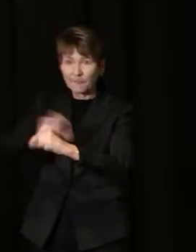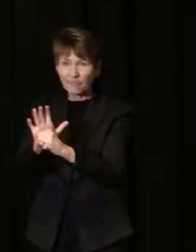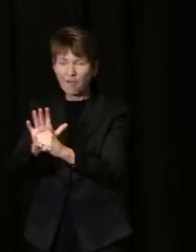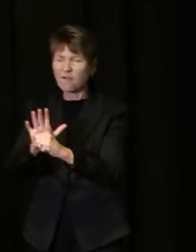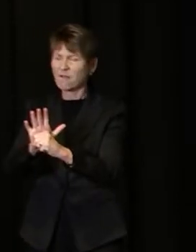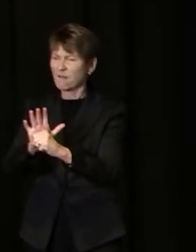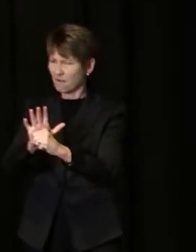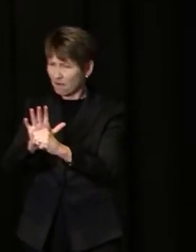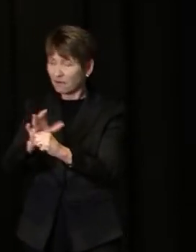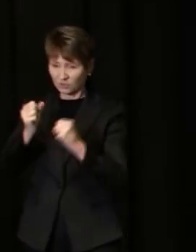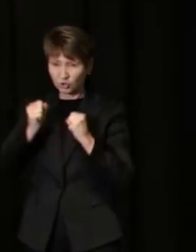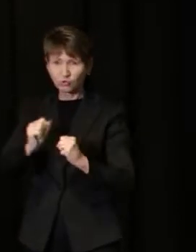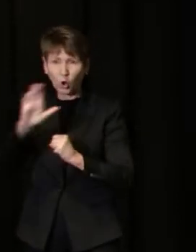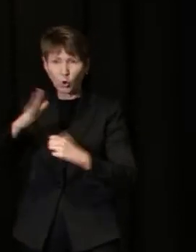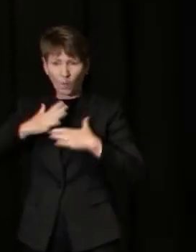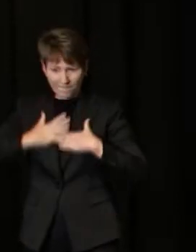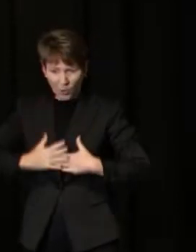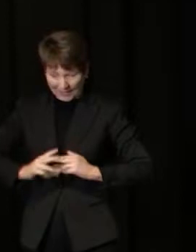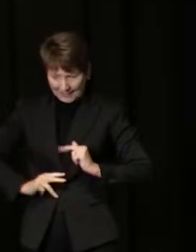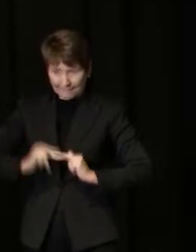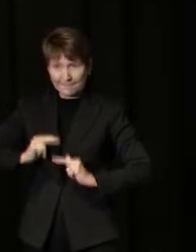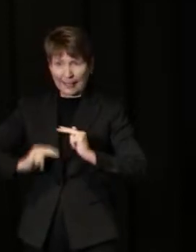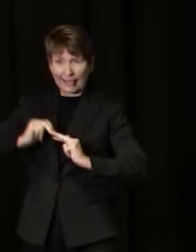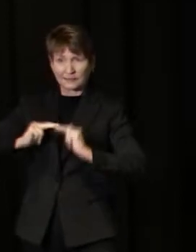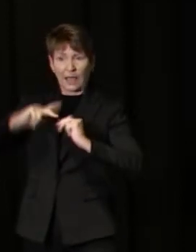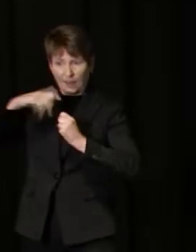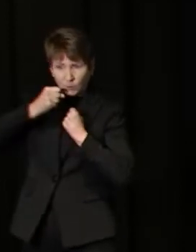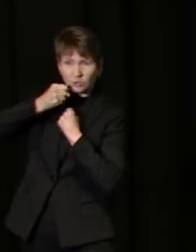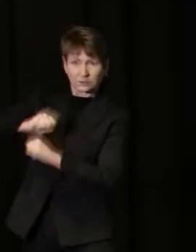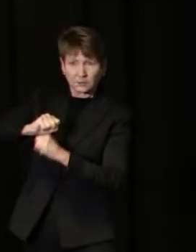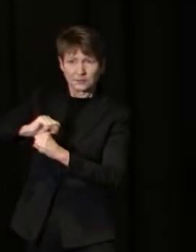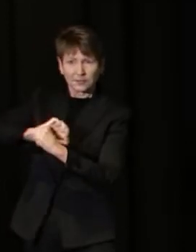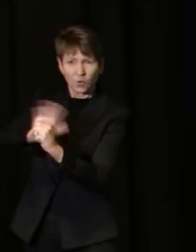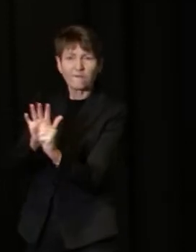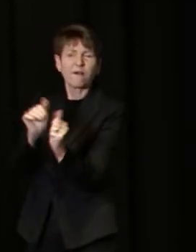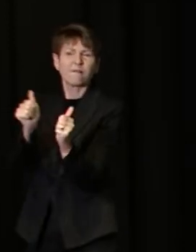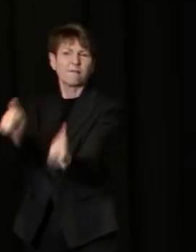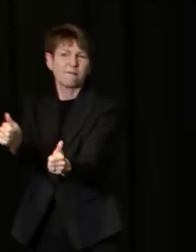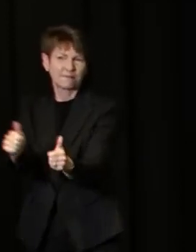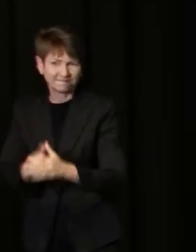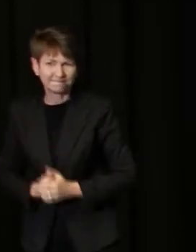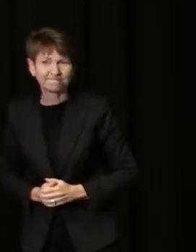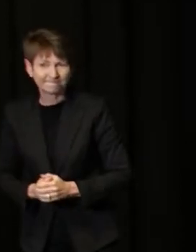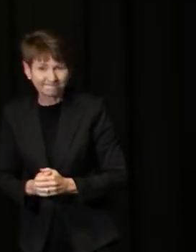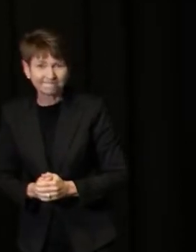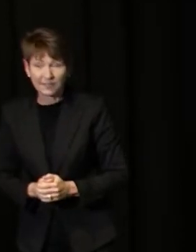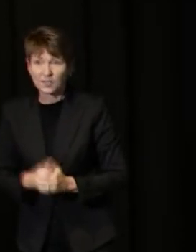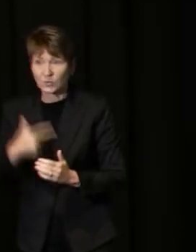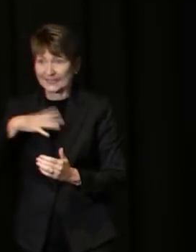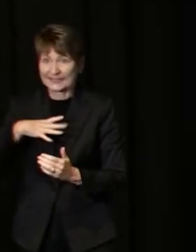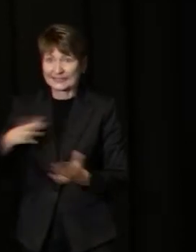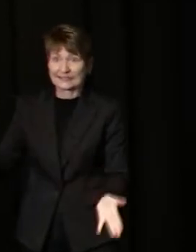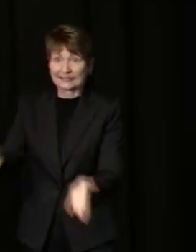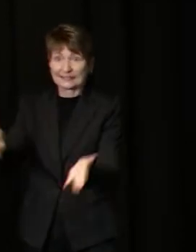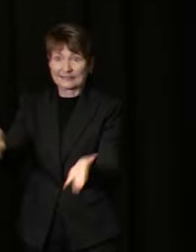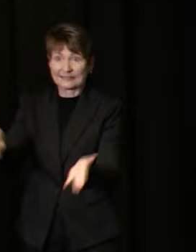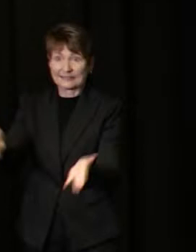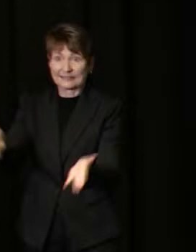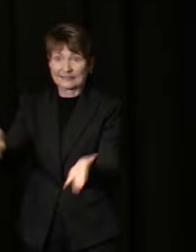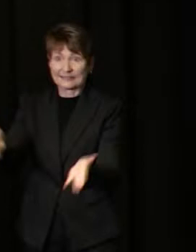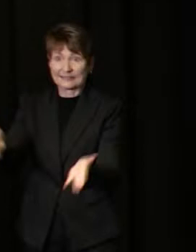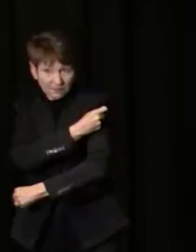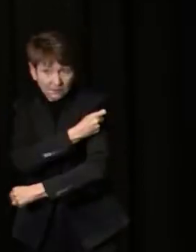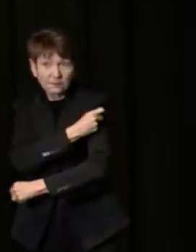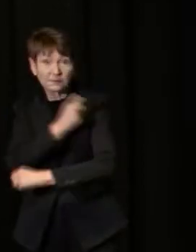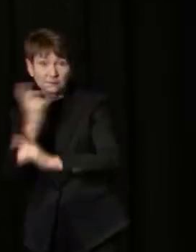of any of these COVID-19 vaccines. That's why, as we get more and more people through the vaccination program, as we have more and more